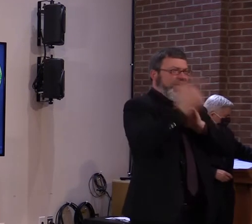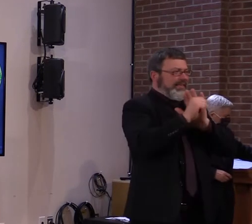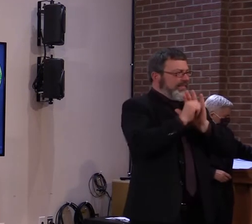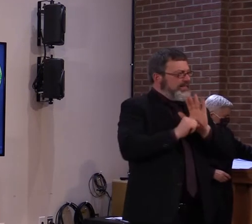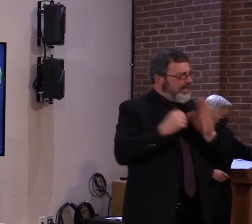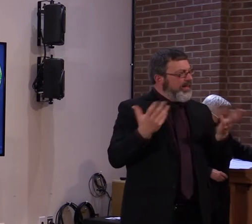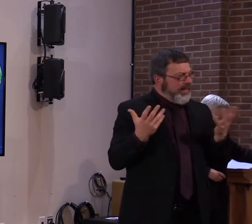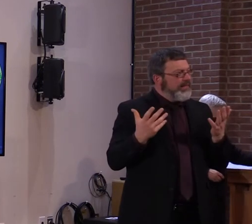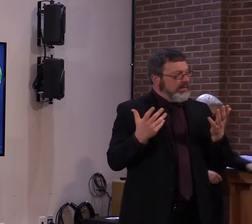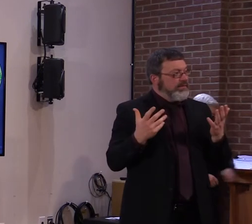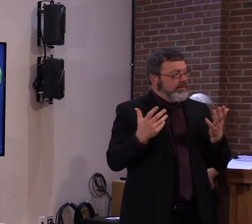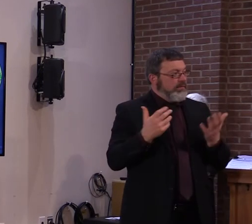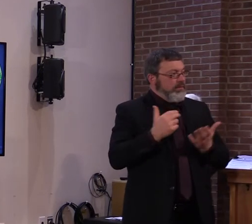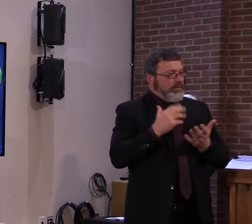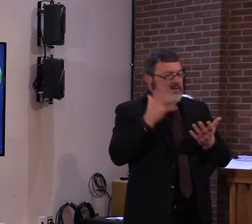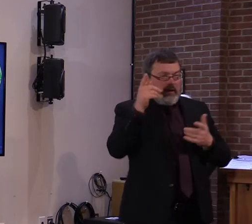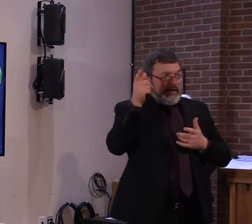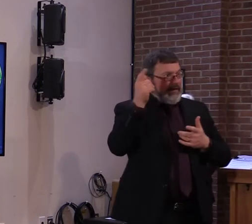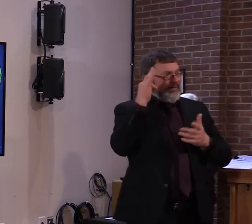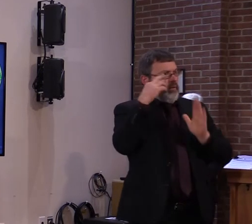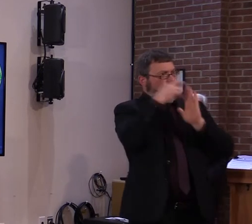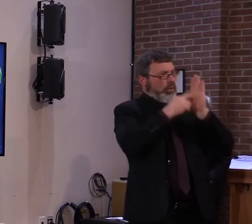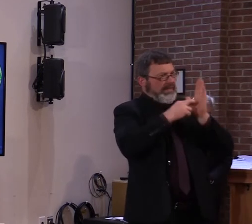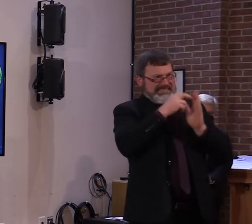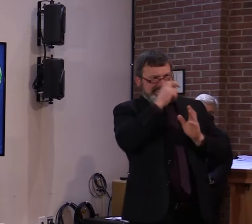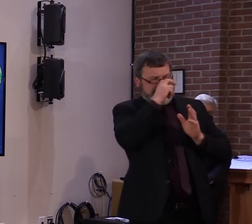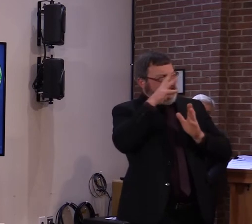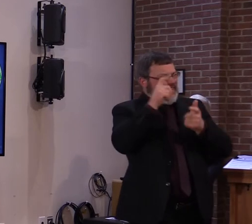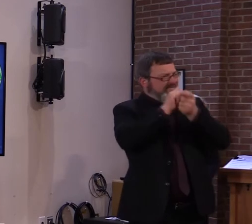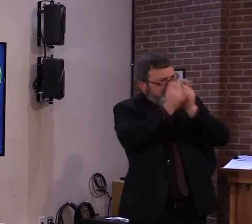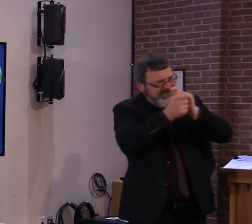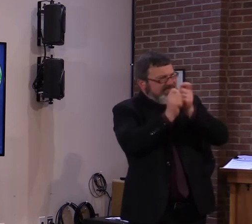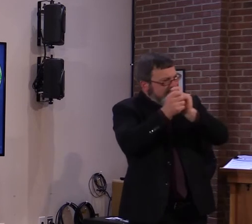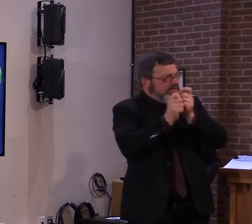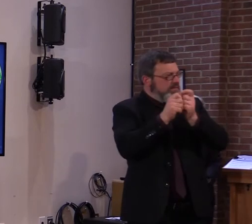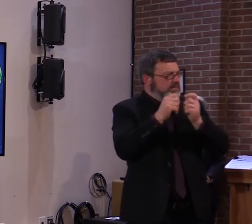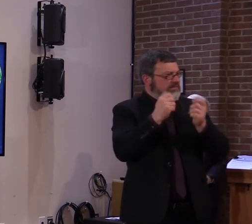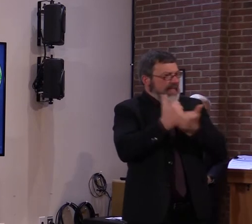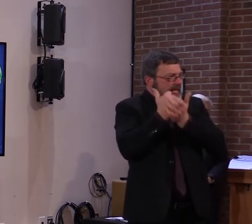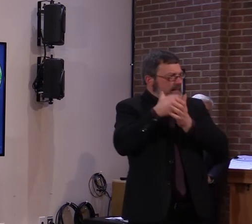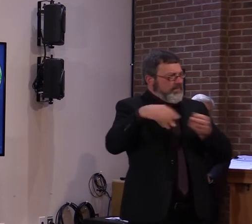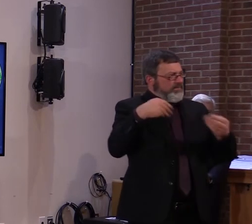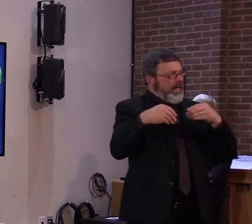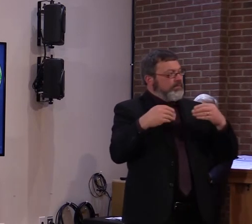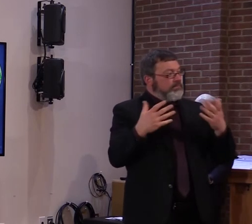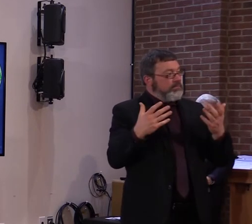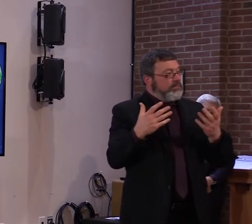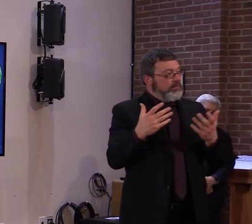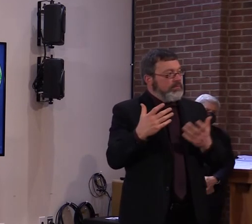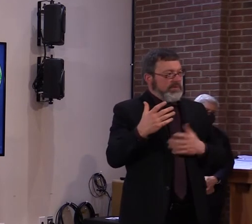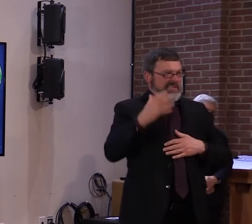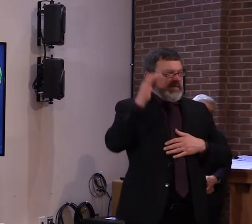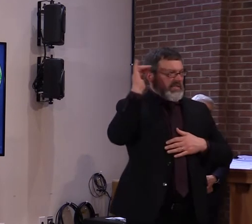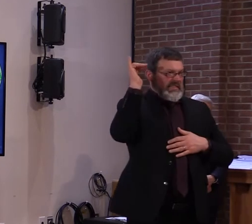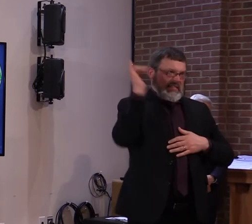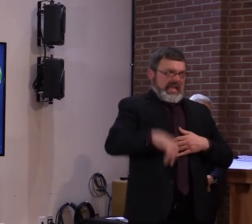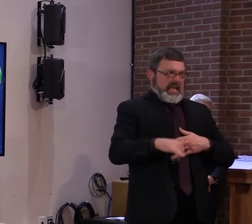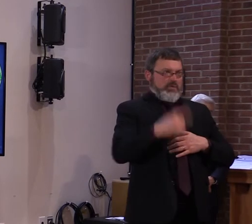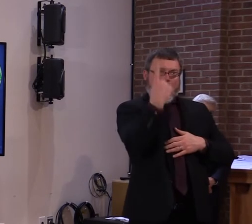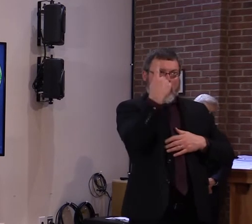and rules. So if there's one thing they should act on, this is it. But there certainly is other opportunities